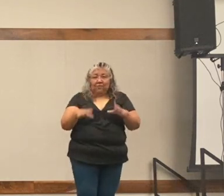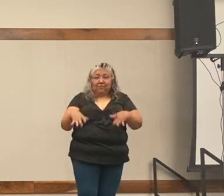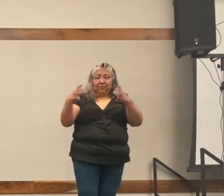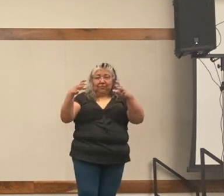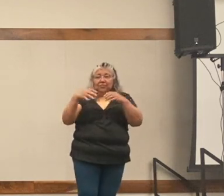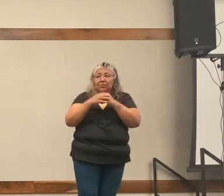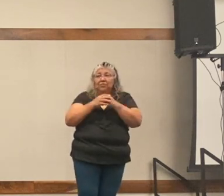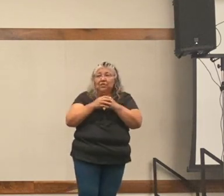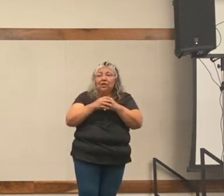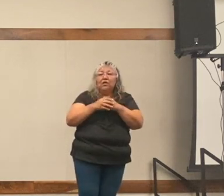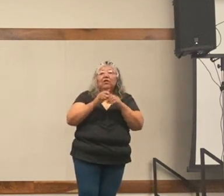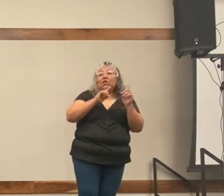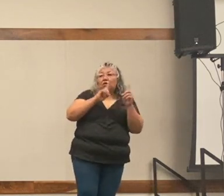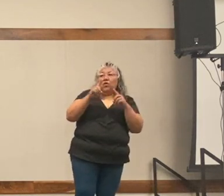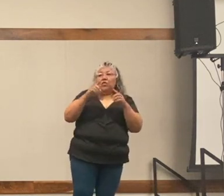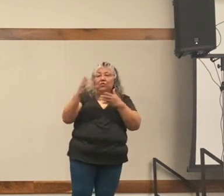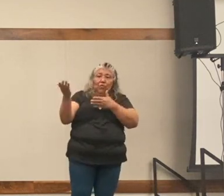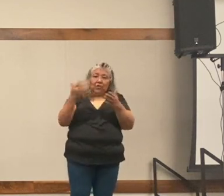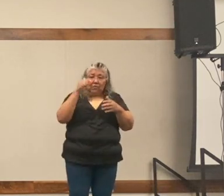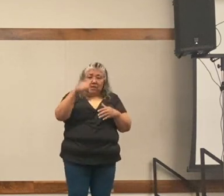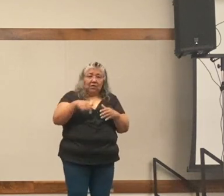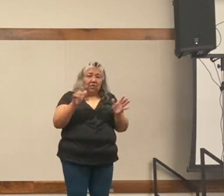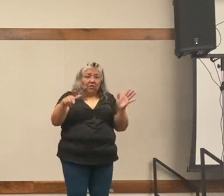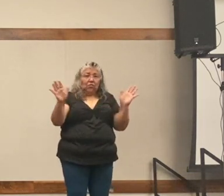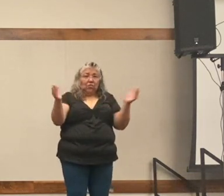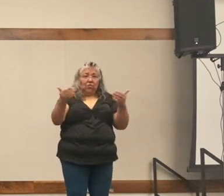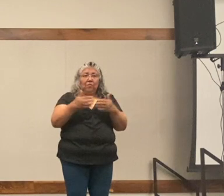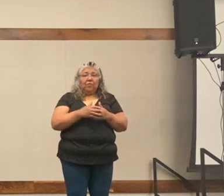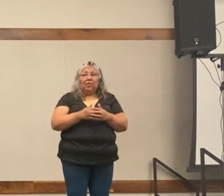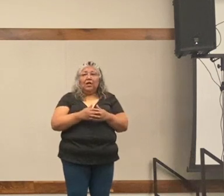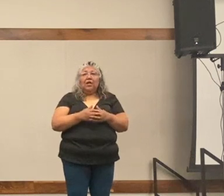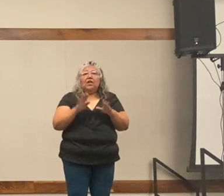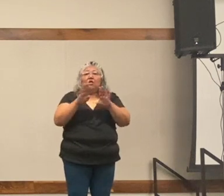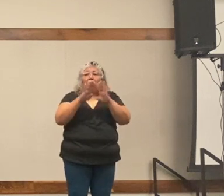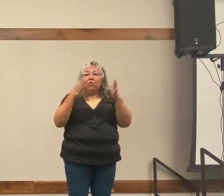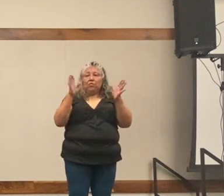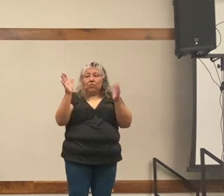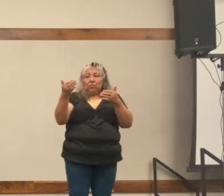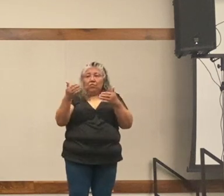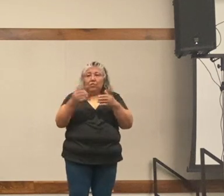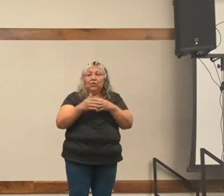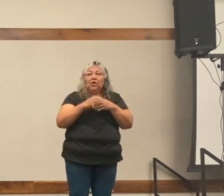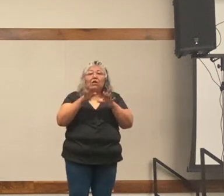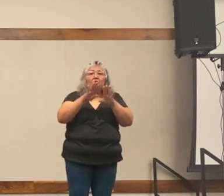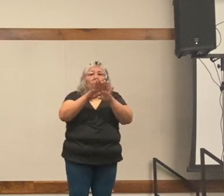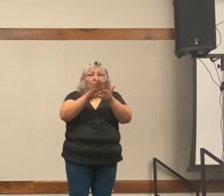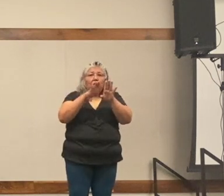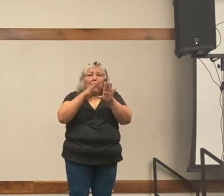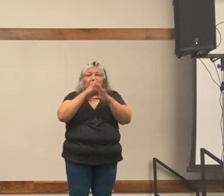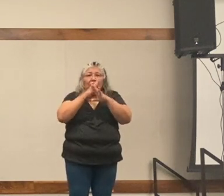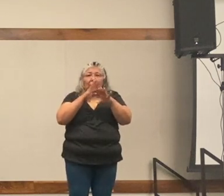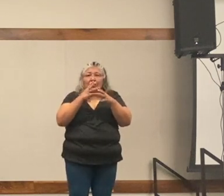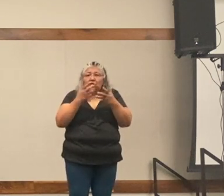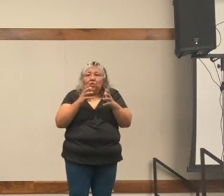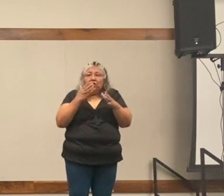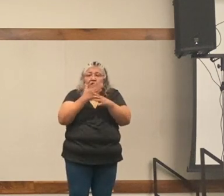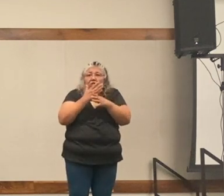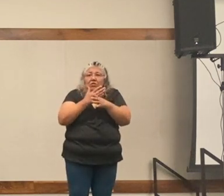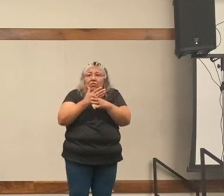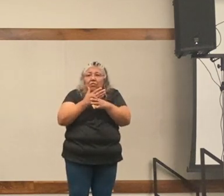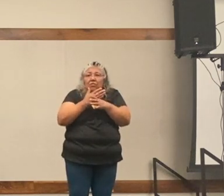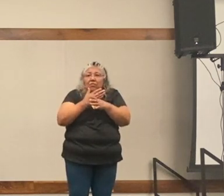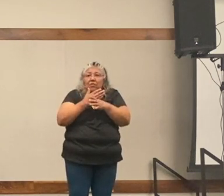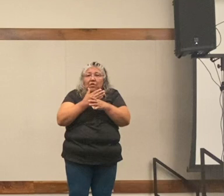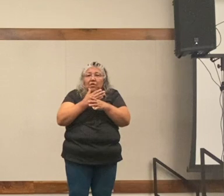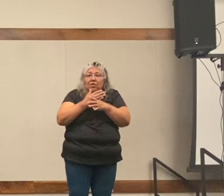They're like, sure. So he goes and he takes him down to this room. And as he opens the room, he opens the door quietly because he doesn't want to disturb the boiler